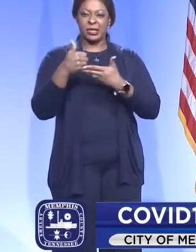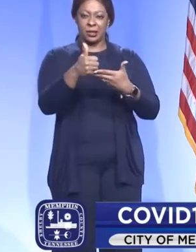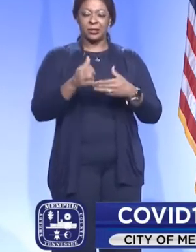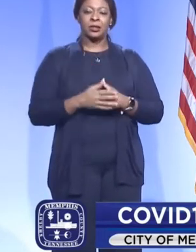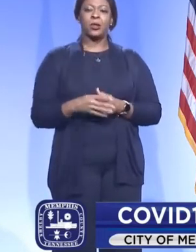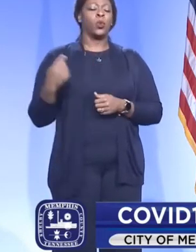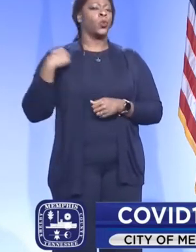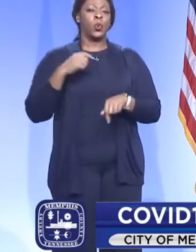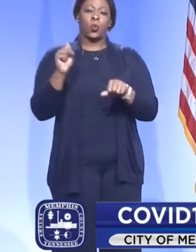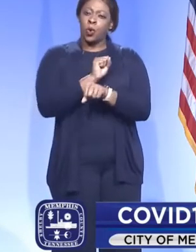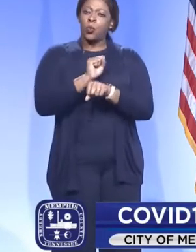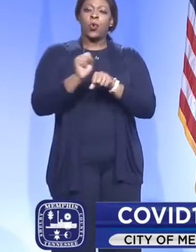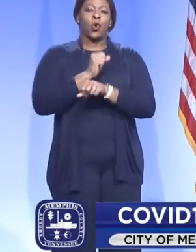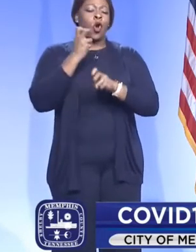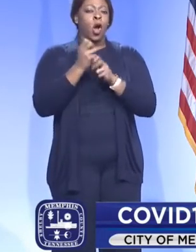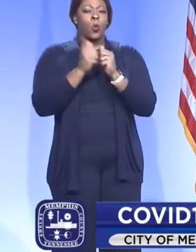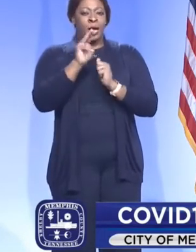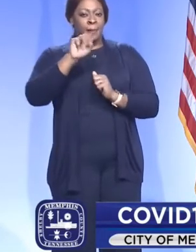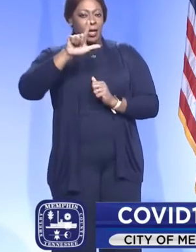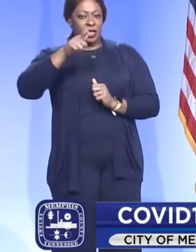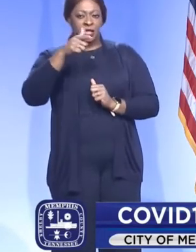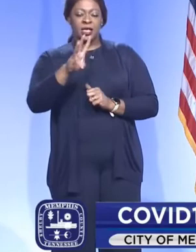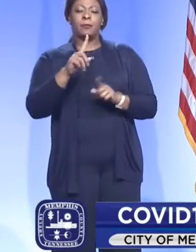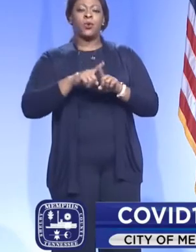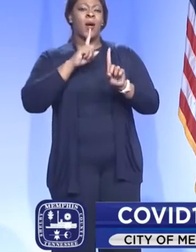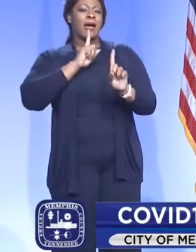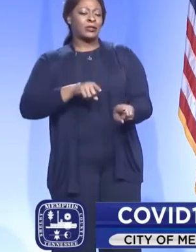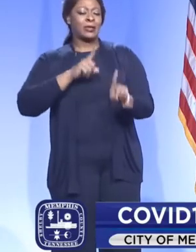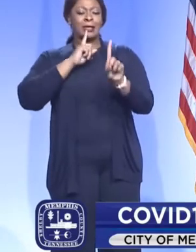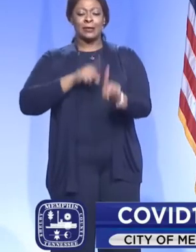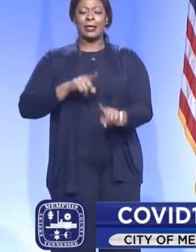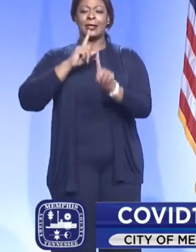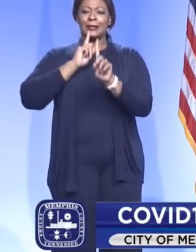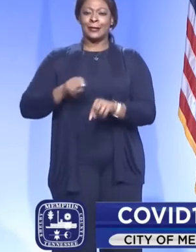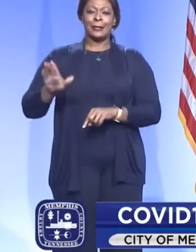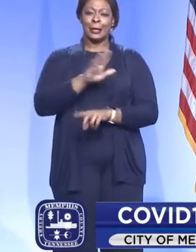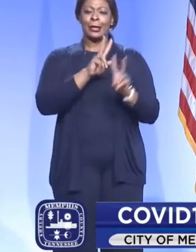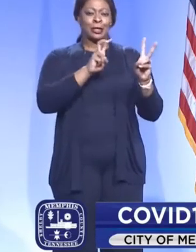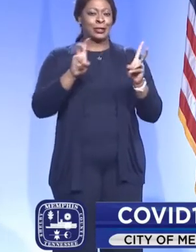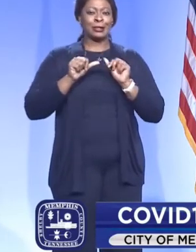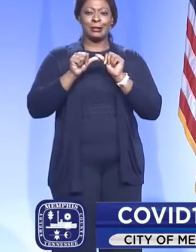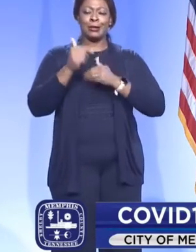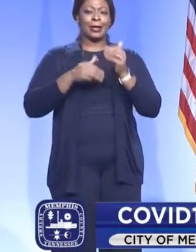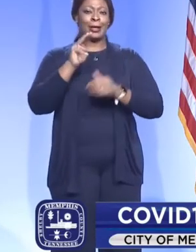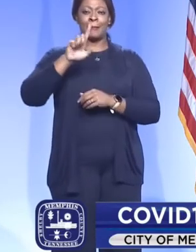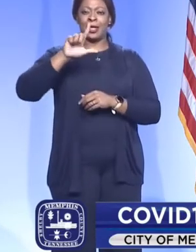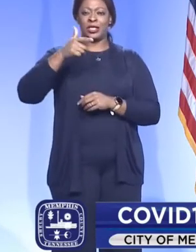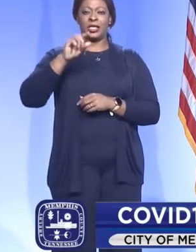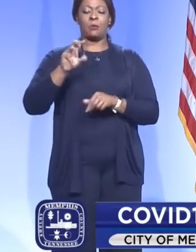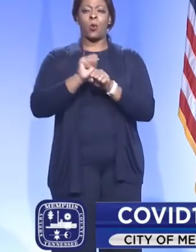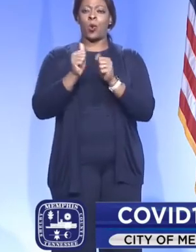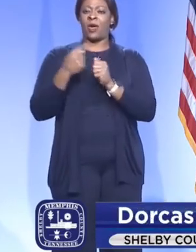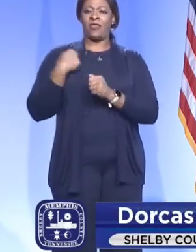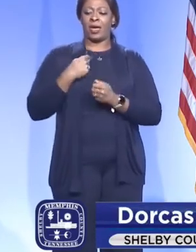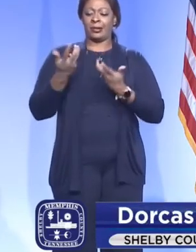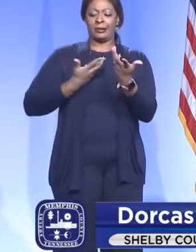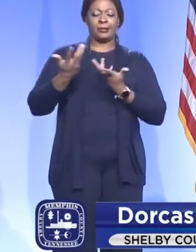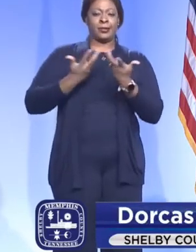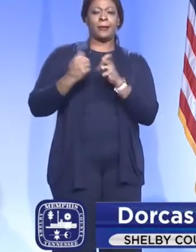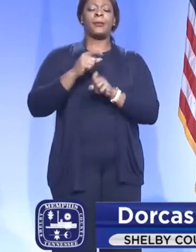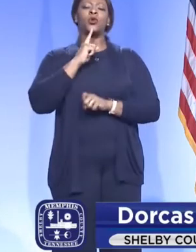was mentioned earlier, and you also can go to home901.org for more information. The other thing that I